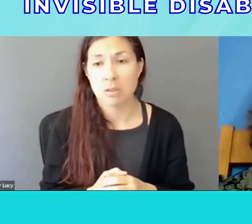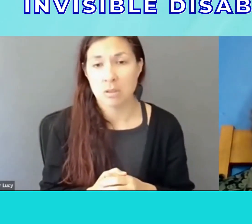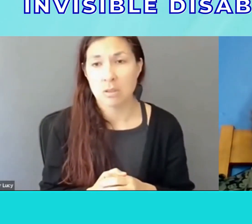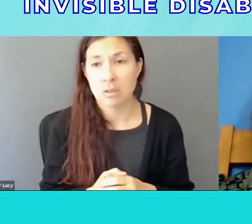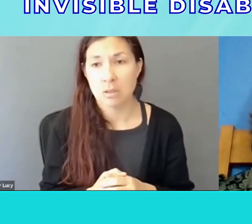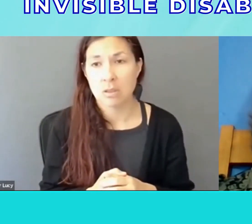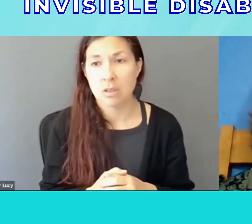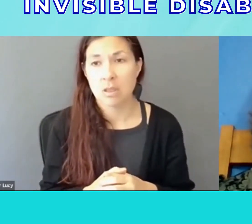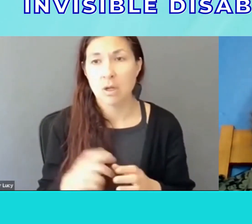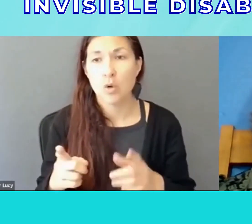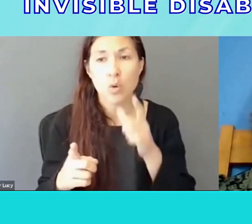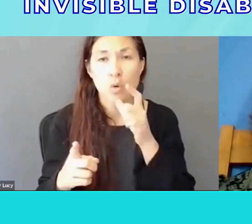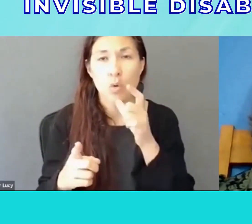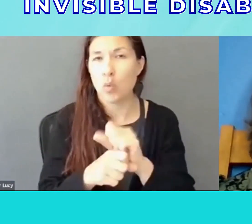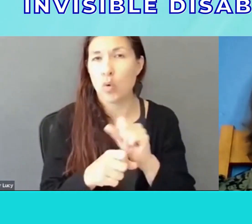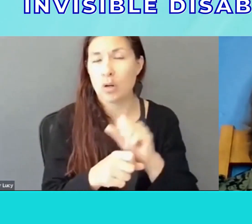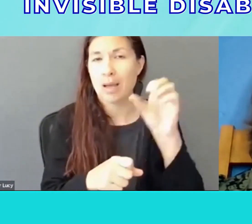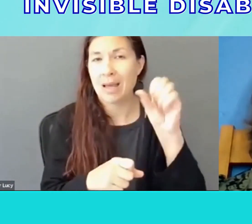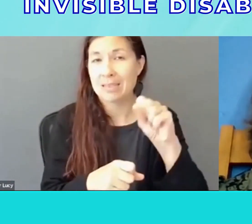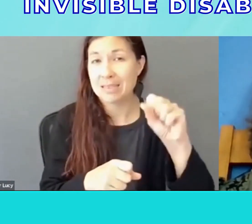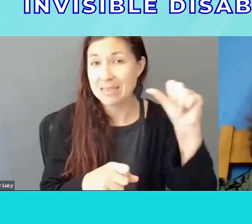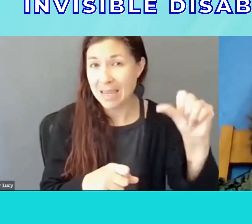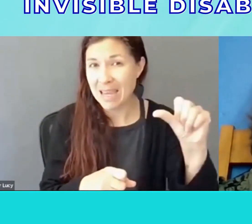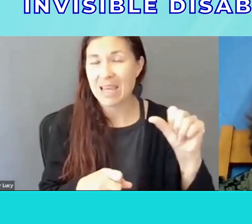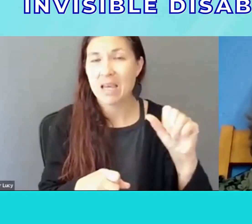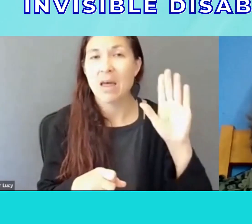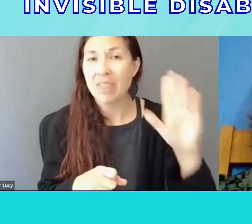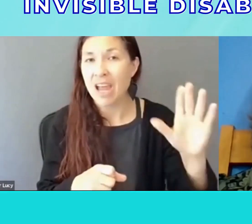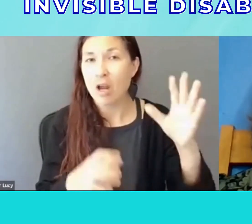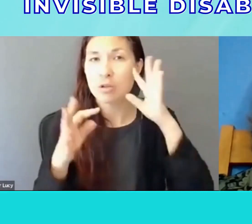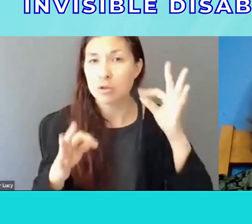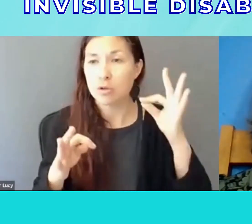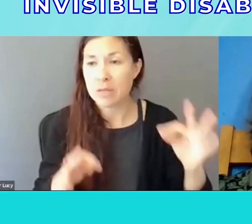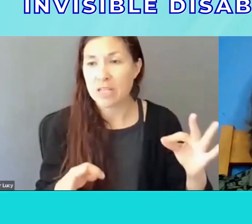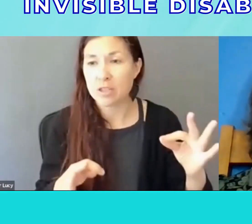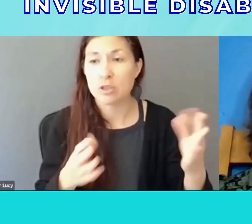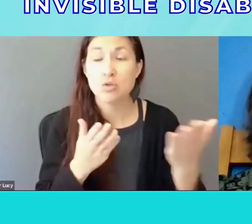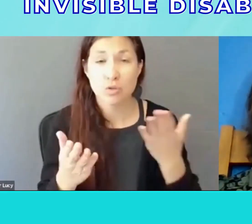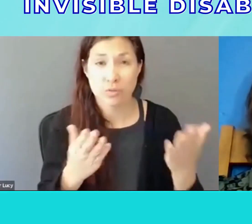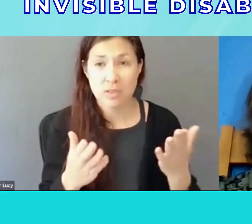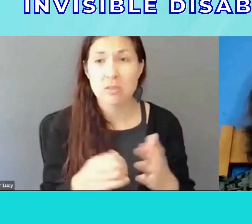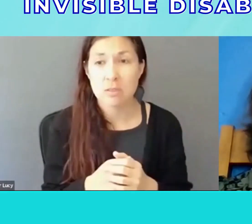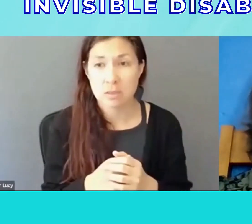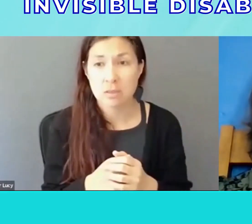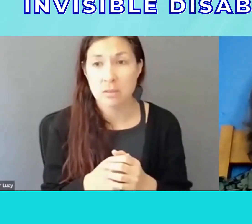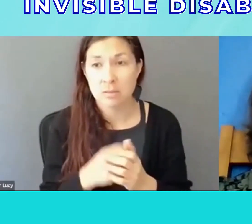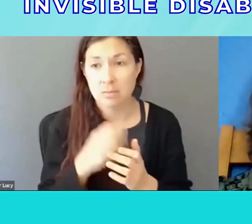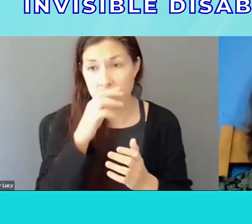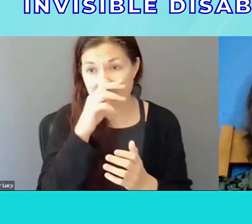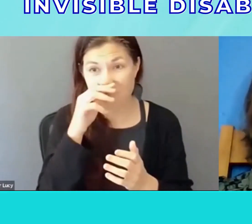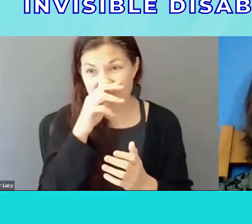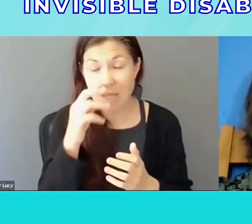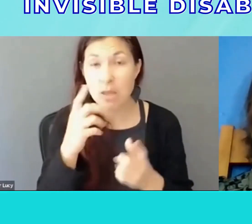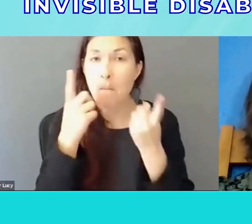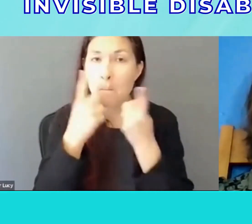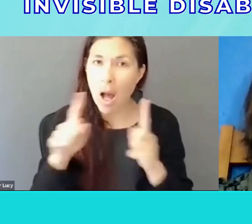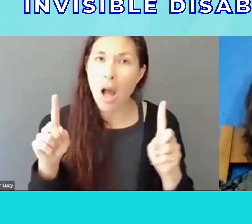described. And so we're lucky that here in Massachusetts, we do have some cardiologists who are POTS specialists.